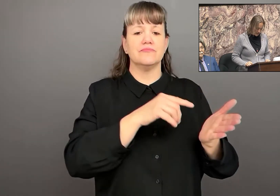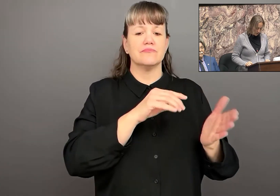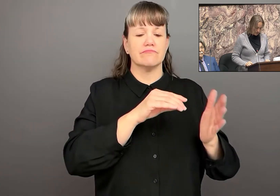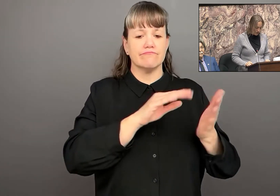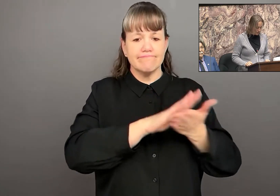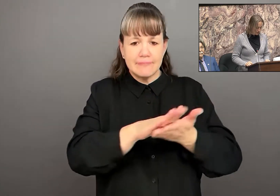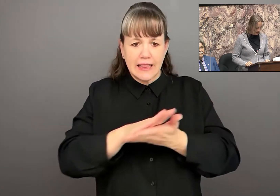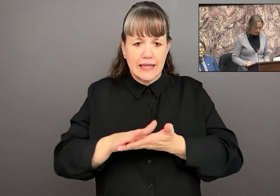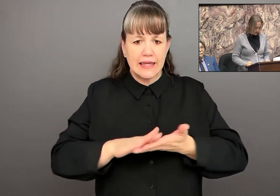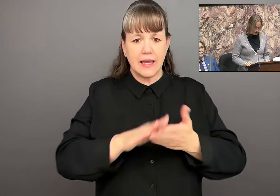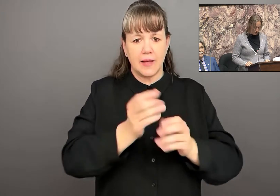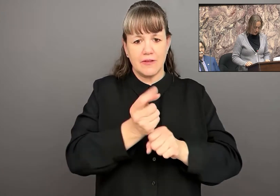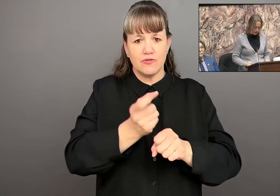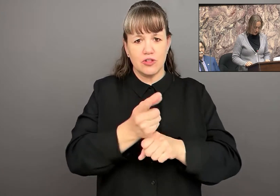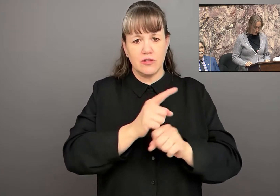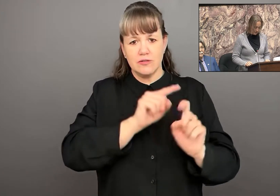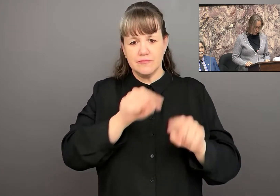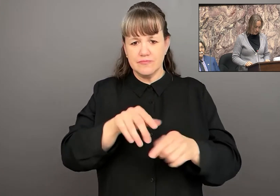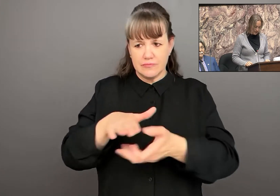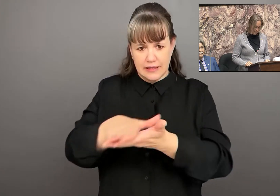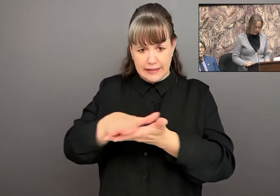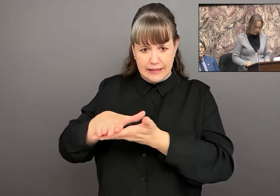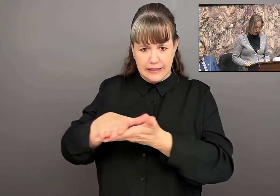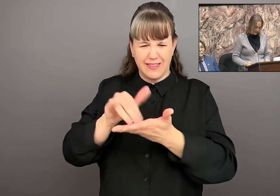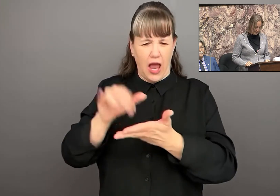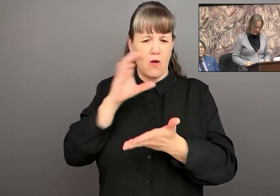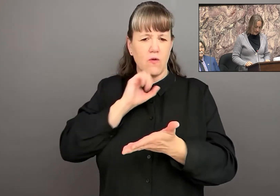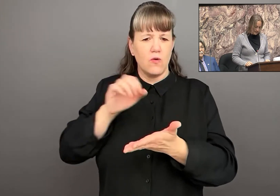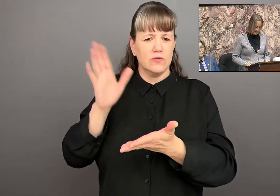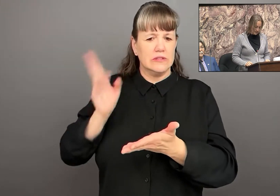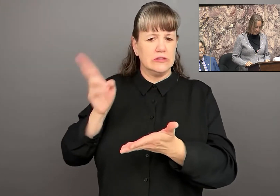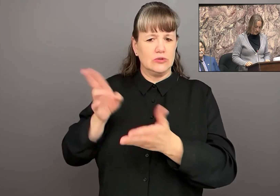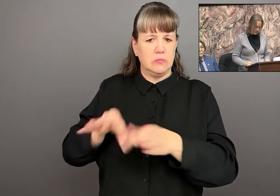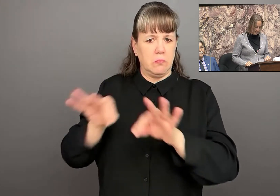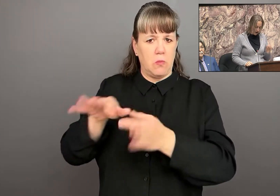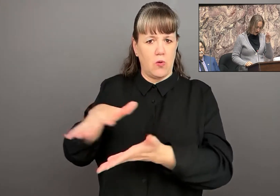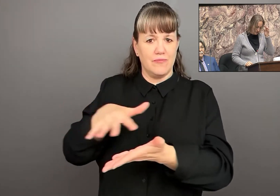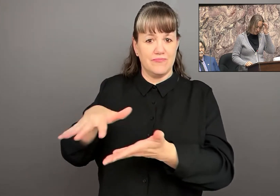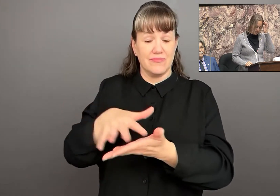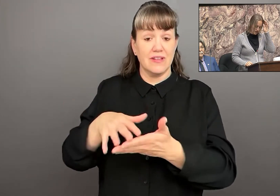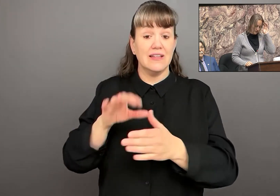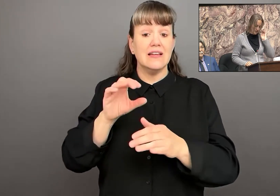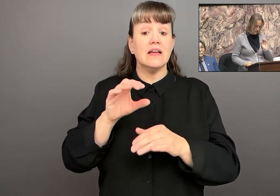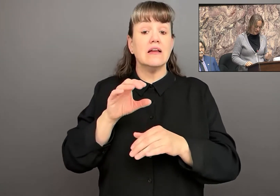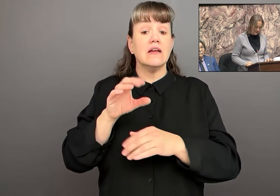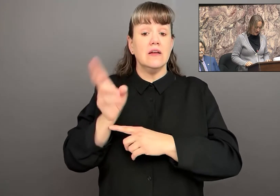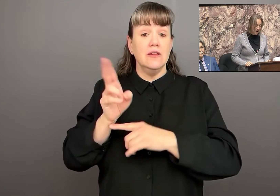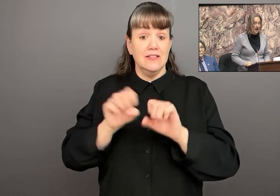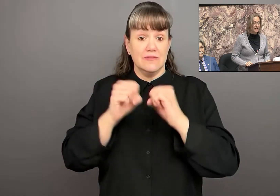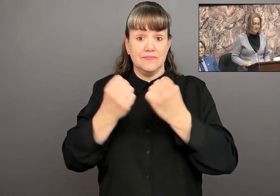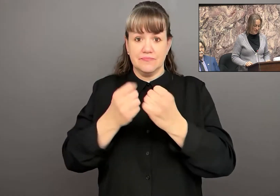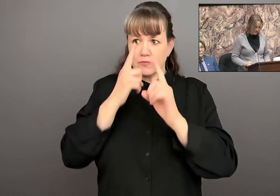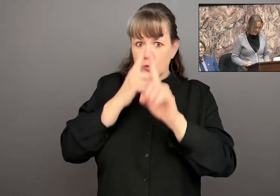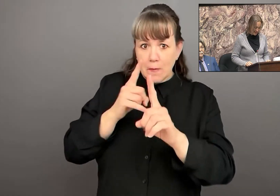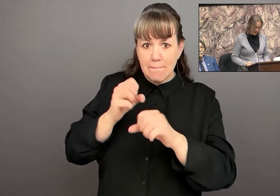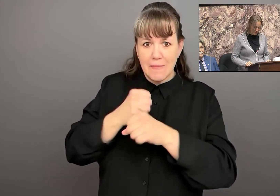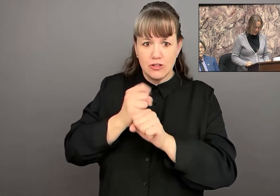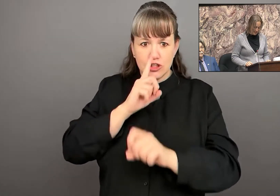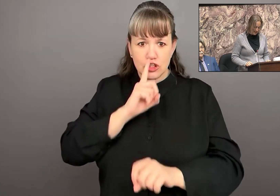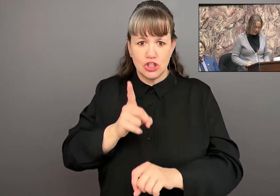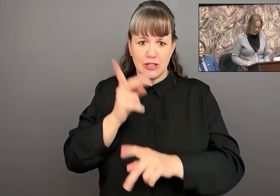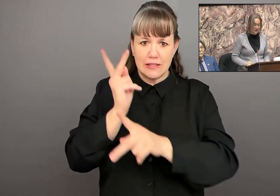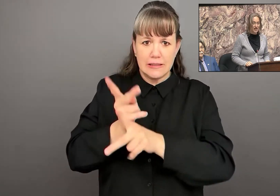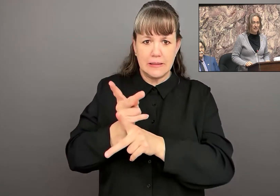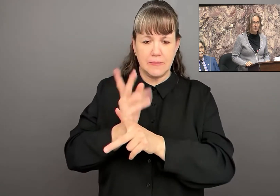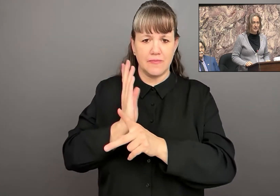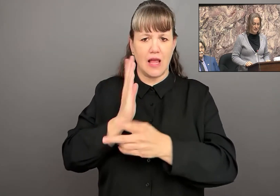connect with our roots and ensure that the stories of those who came before us continue to inspire future generations. I commend their dedication